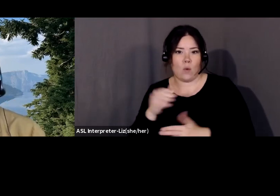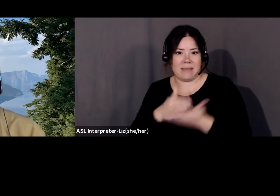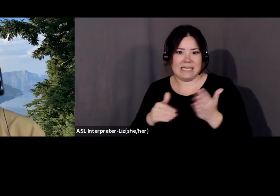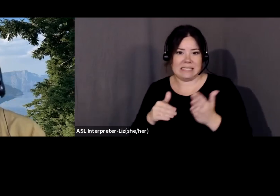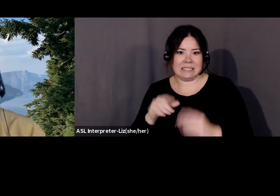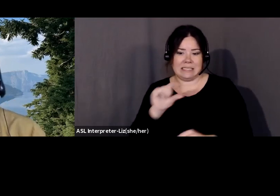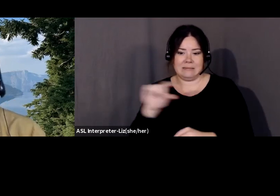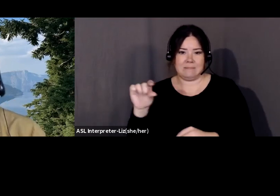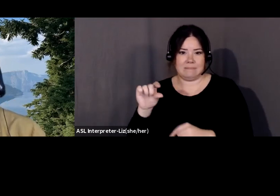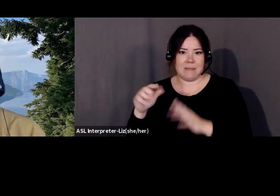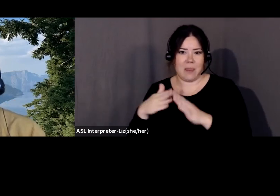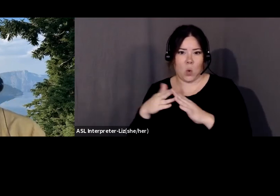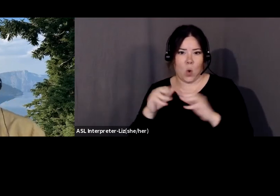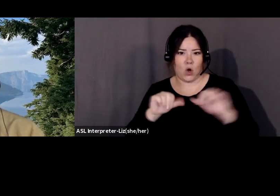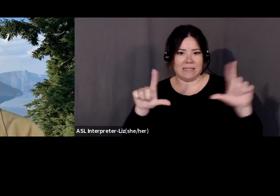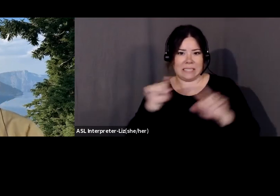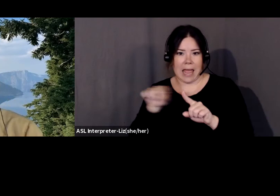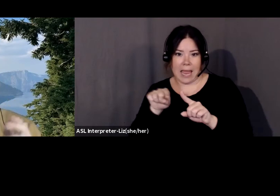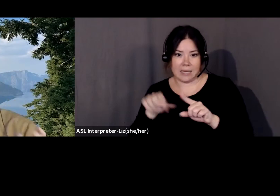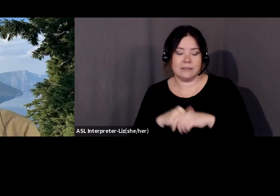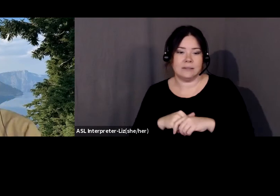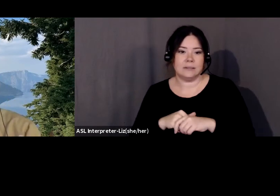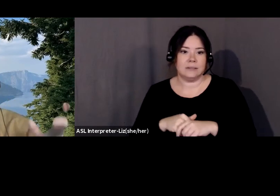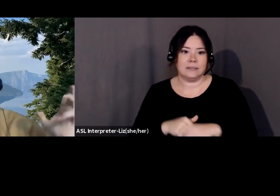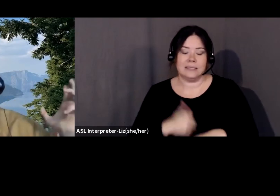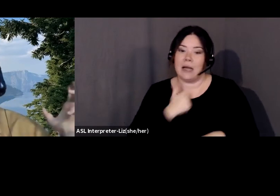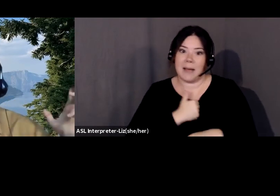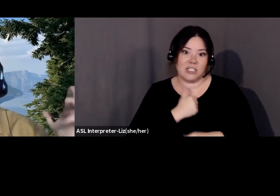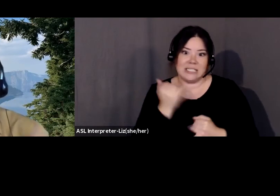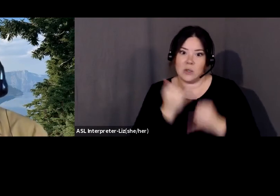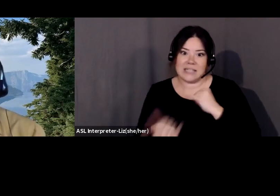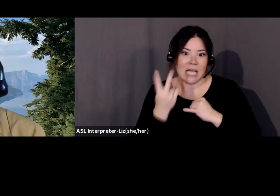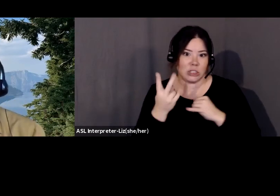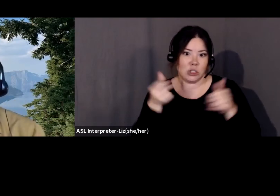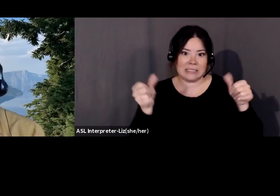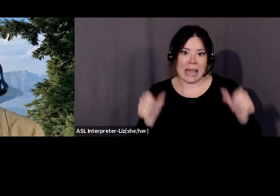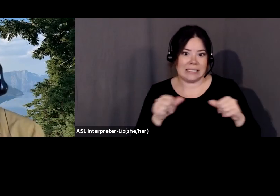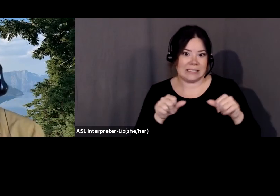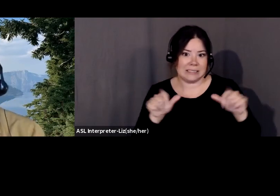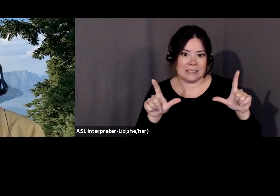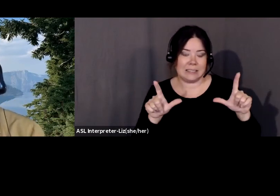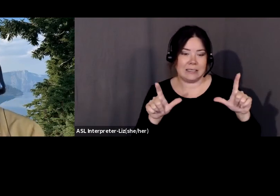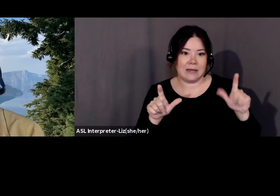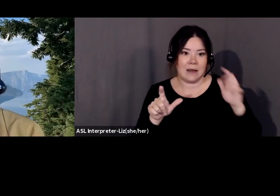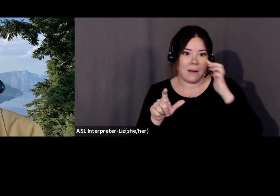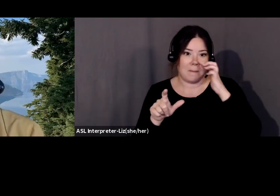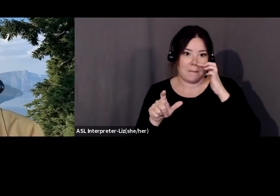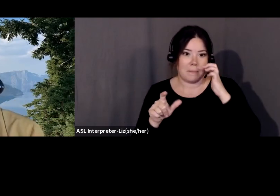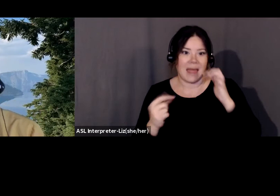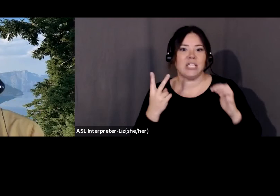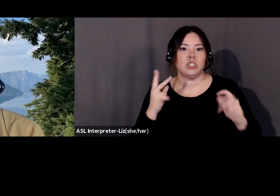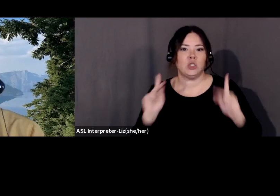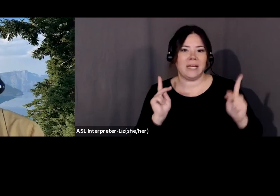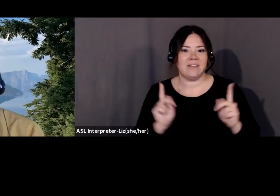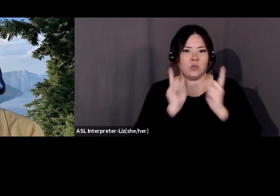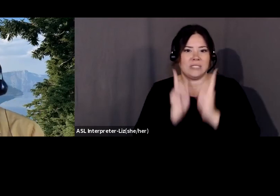slide. And I apologize, those last 2 slides I had 2 individuals together working